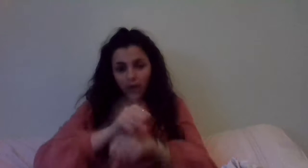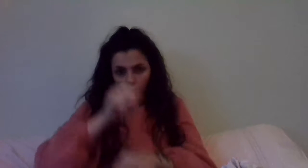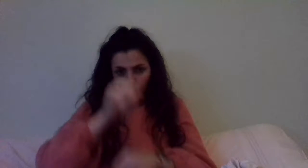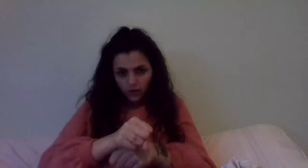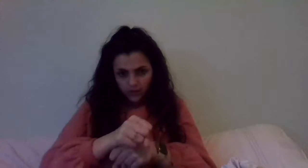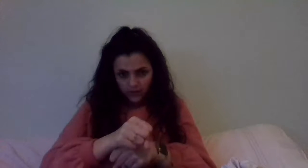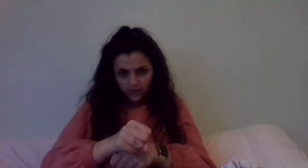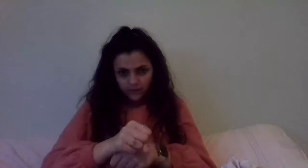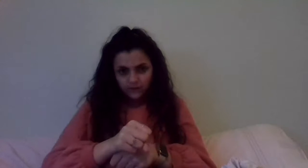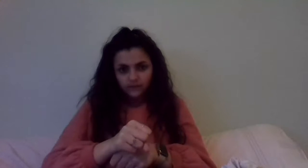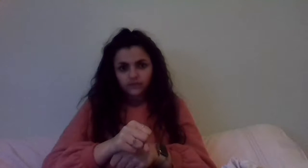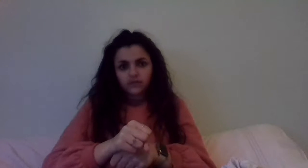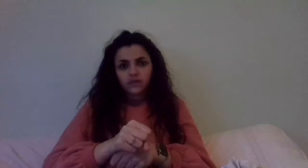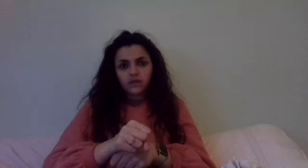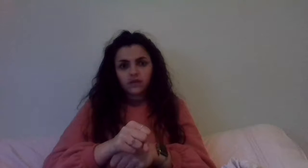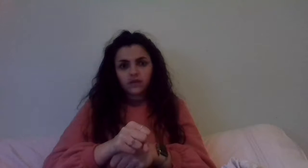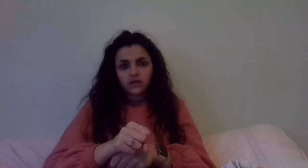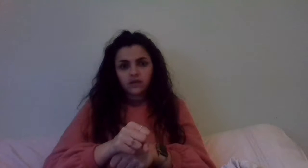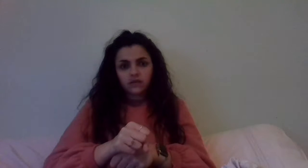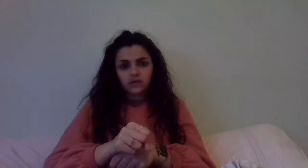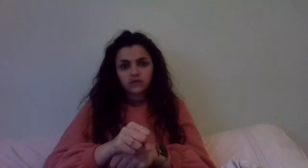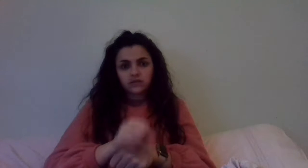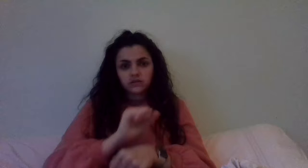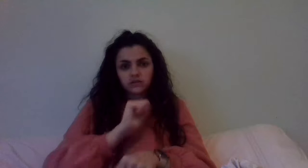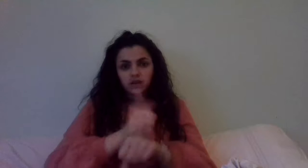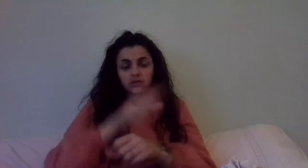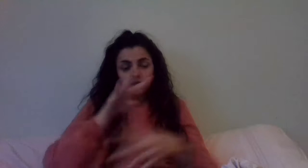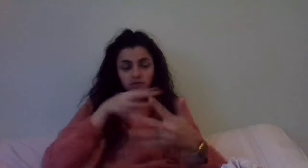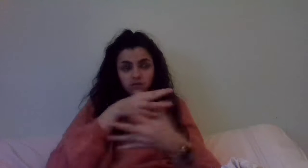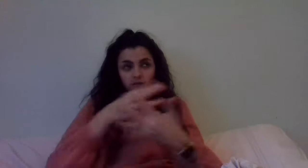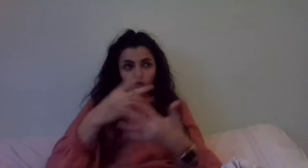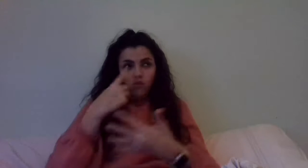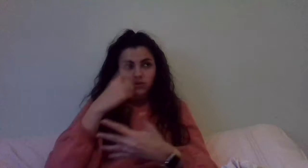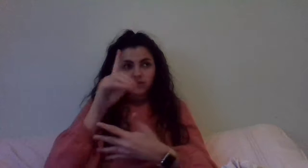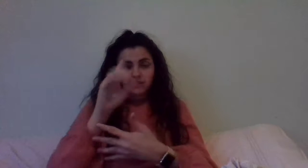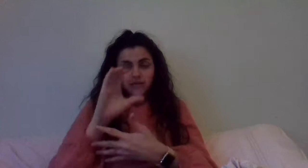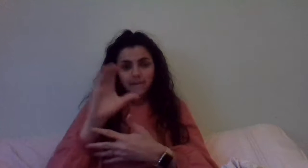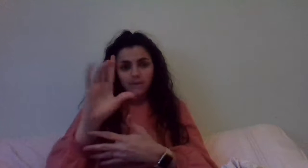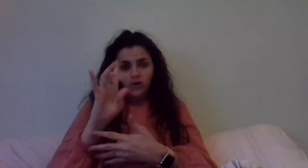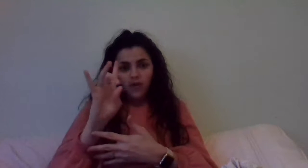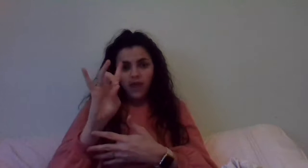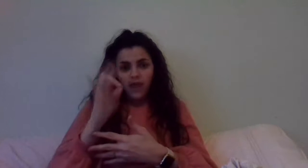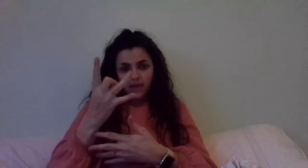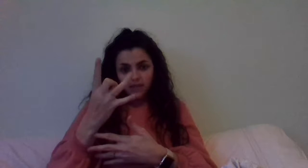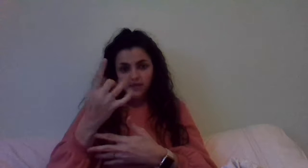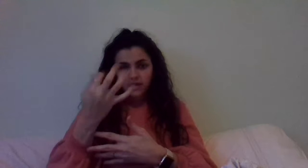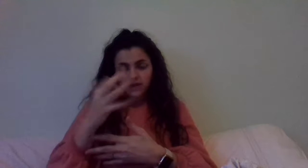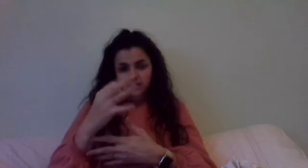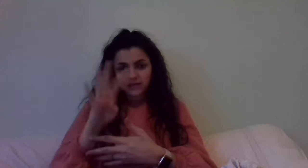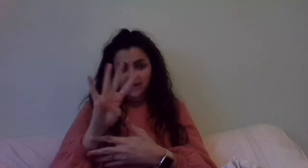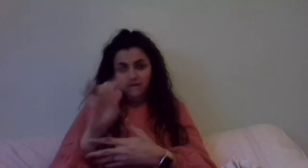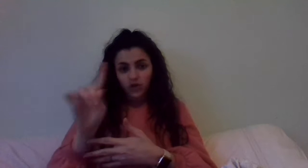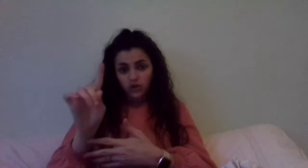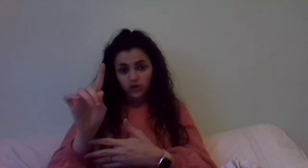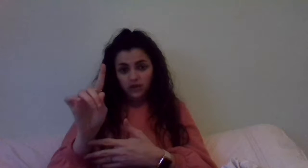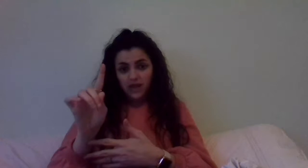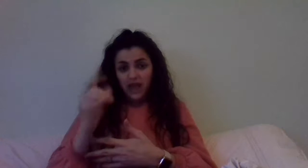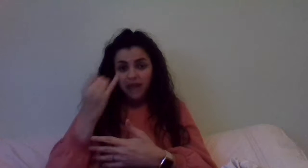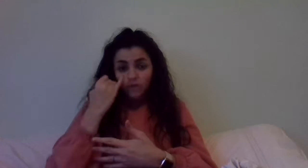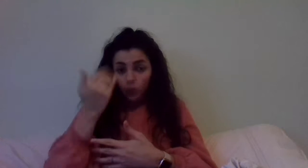scheduled for December 8th, 1941. And if you know your history, on December 7th, 1941 is the day